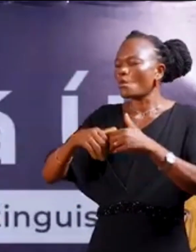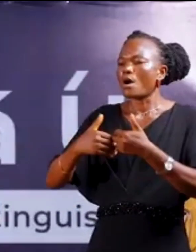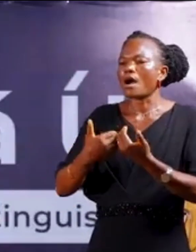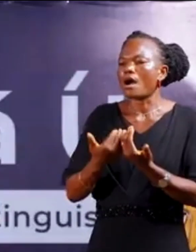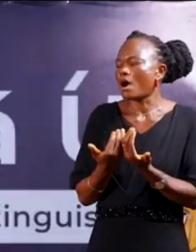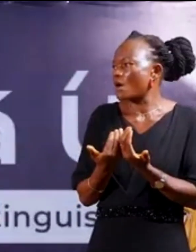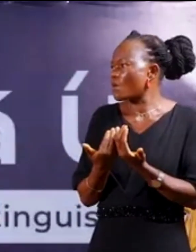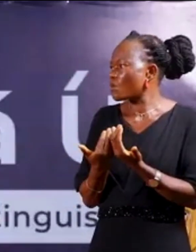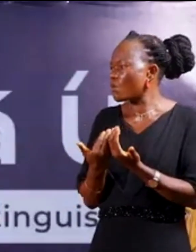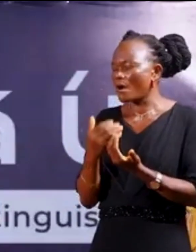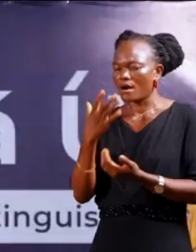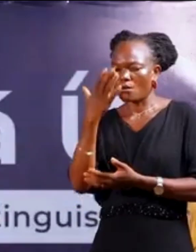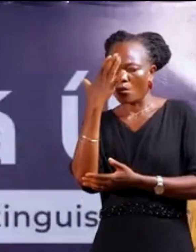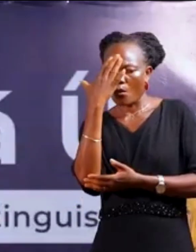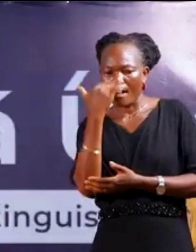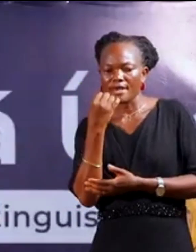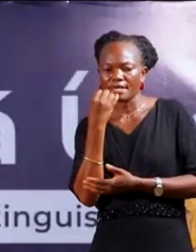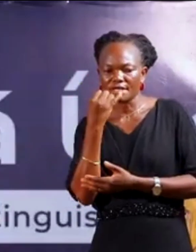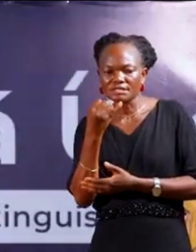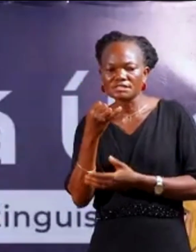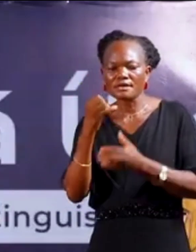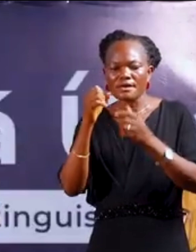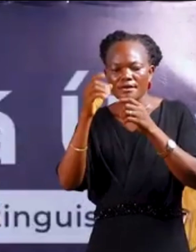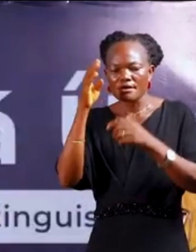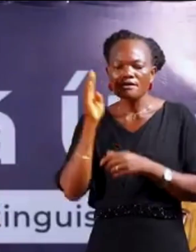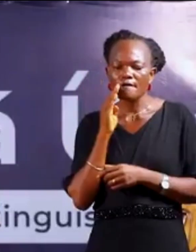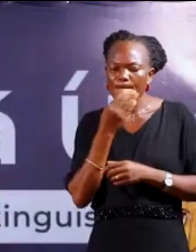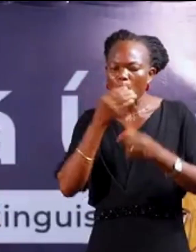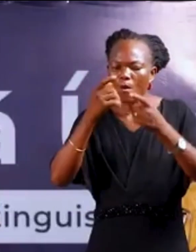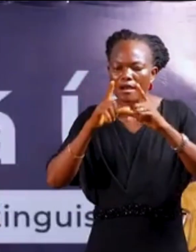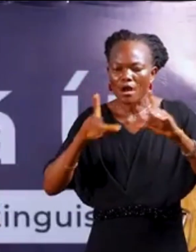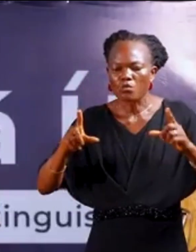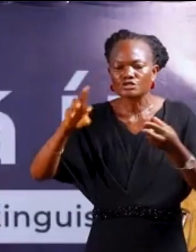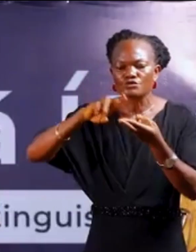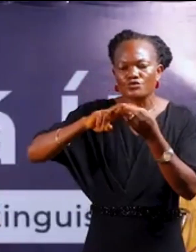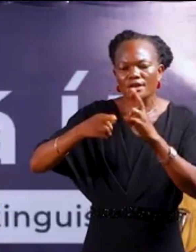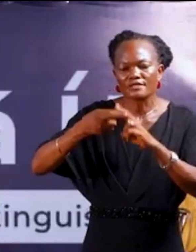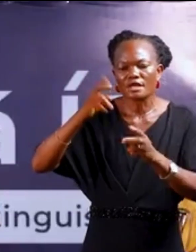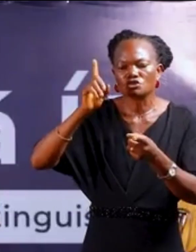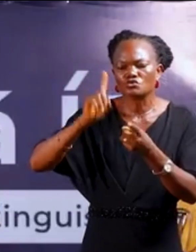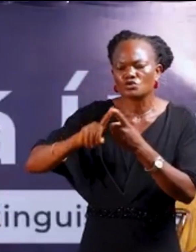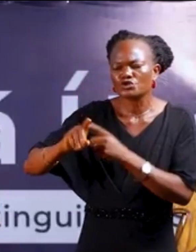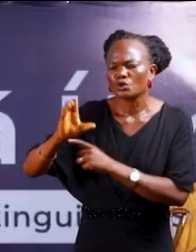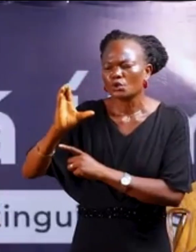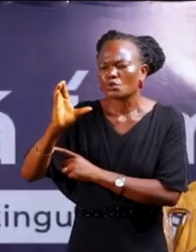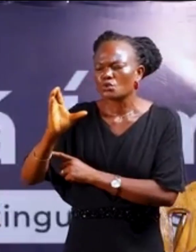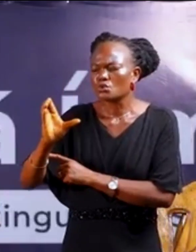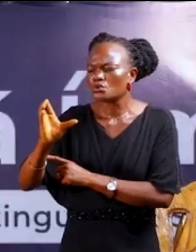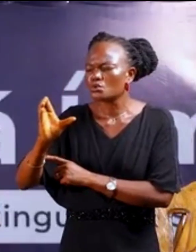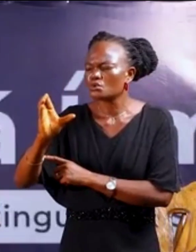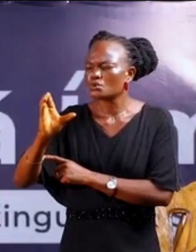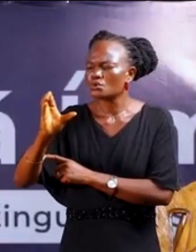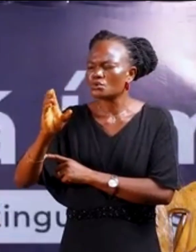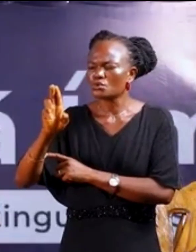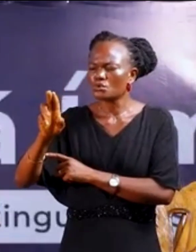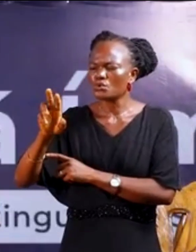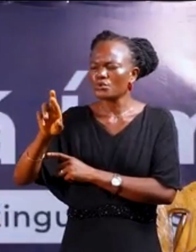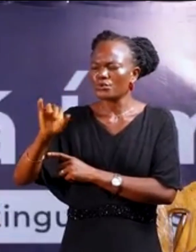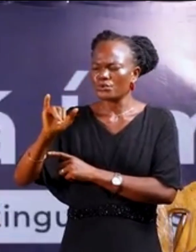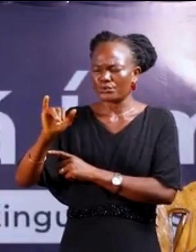How and why is the Igbo language related to Kikuyu, spoken in East